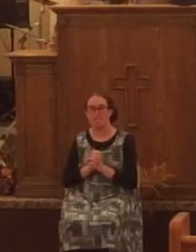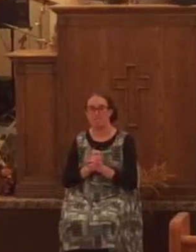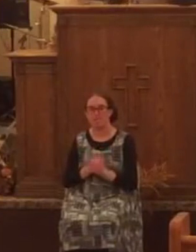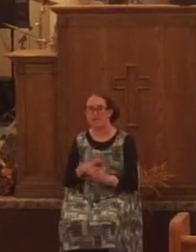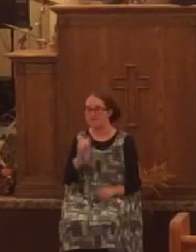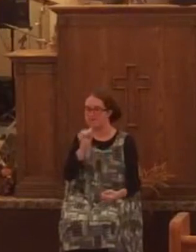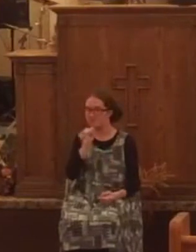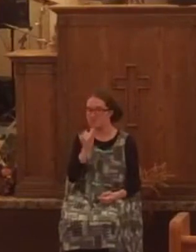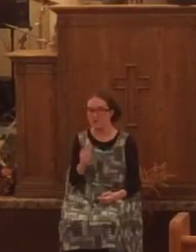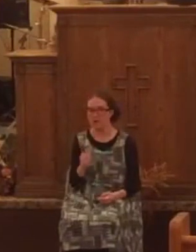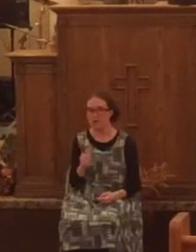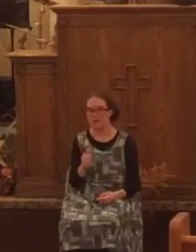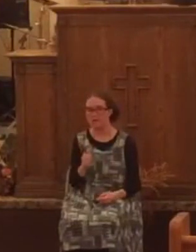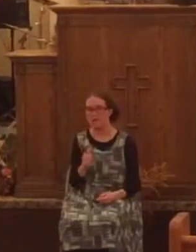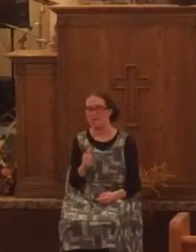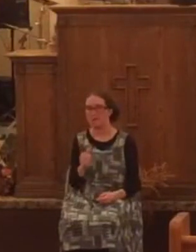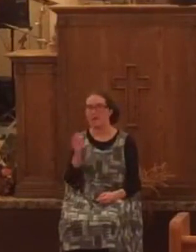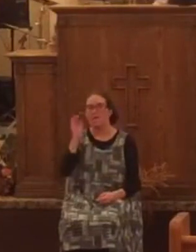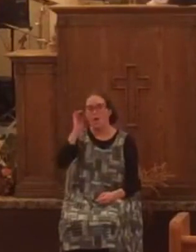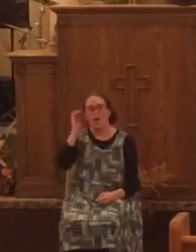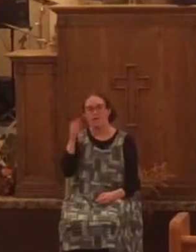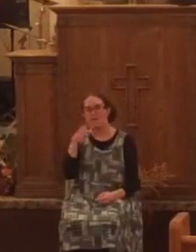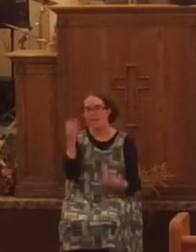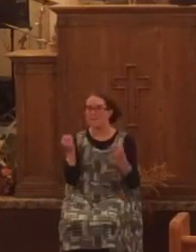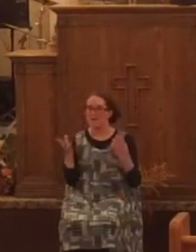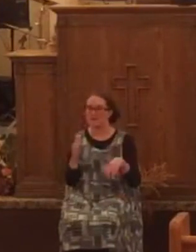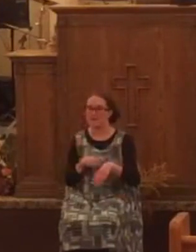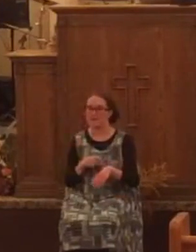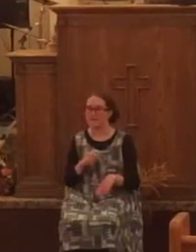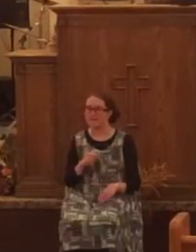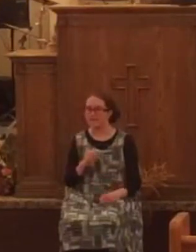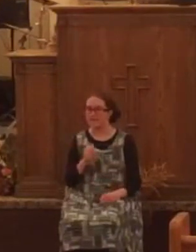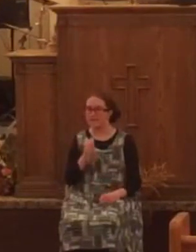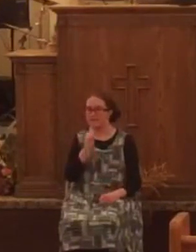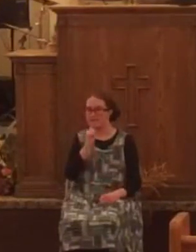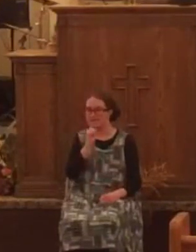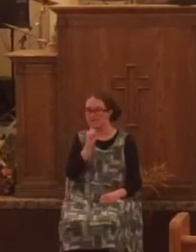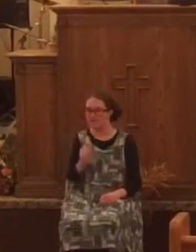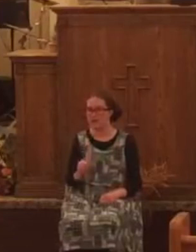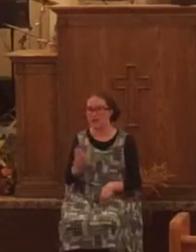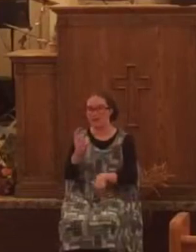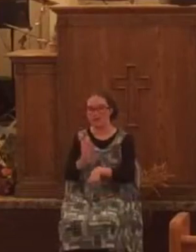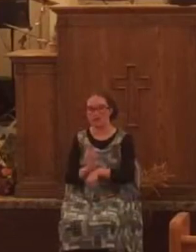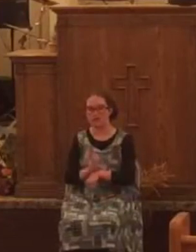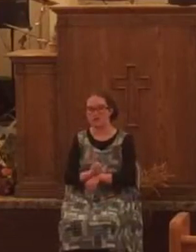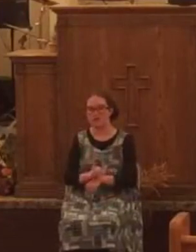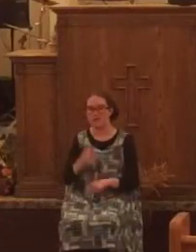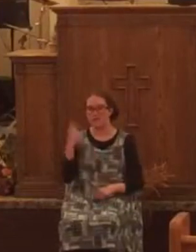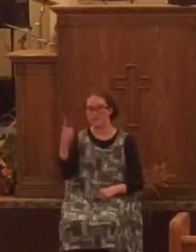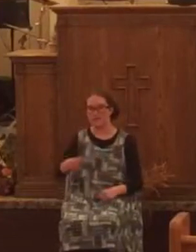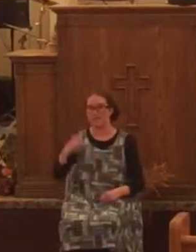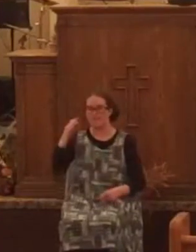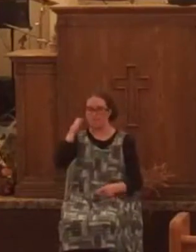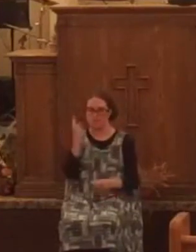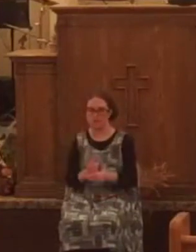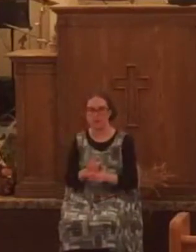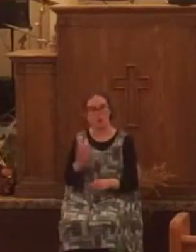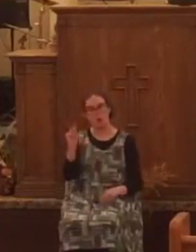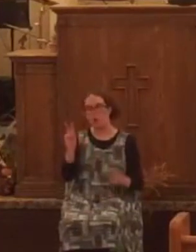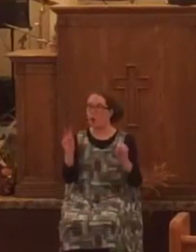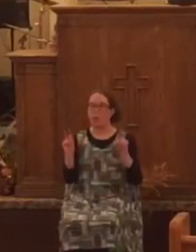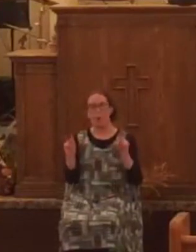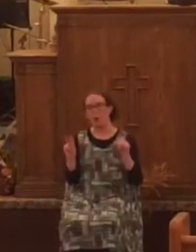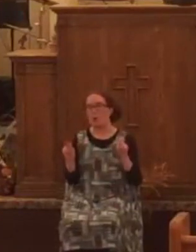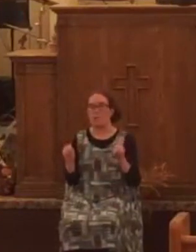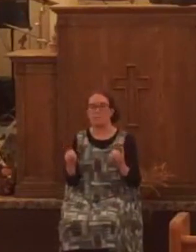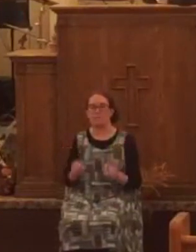This is not, and hey, man, you've heard me say it many times, this is not the sanctuary of the self-righteous. Right.